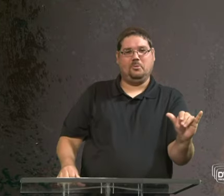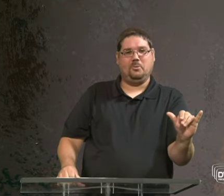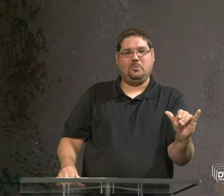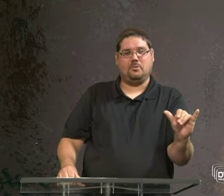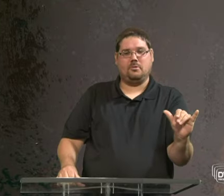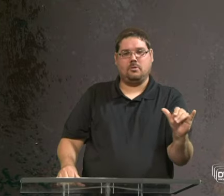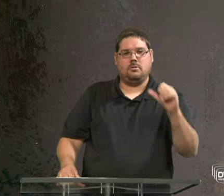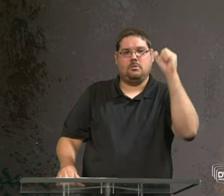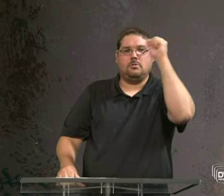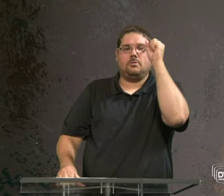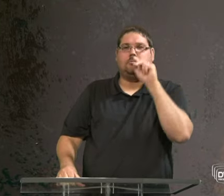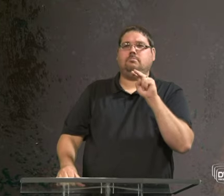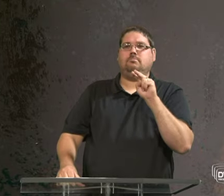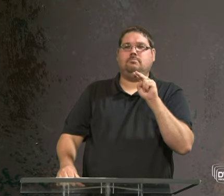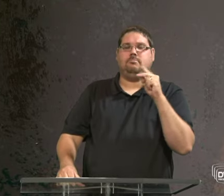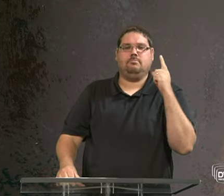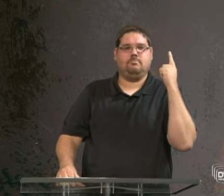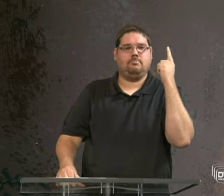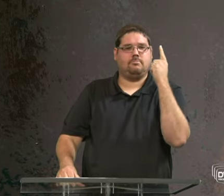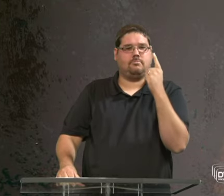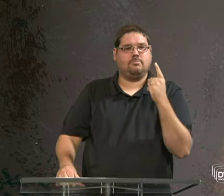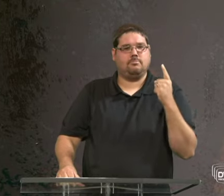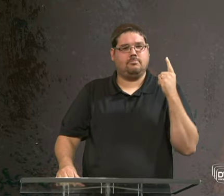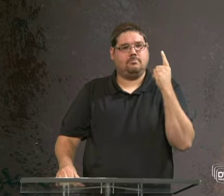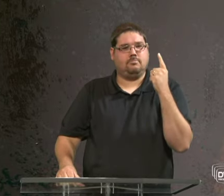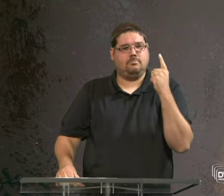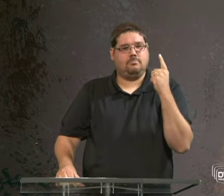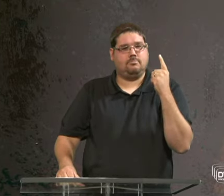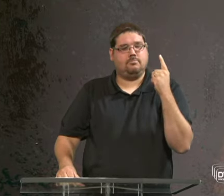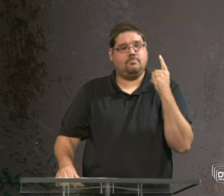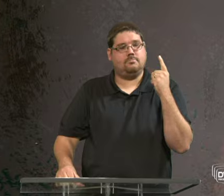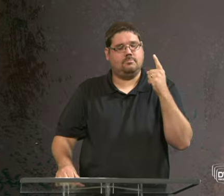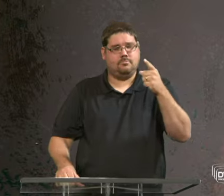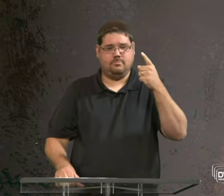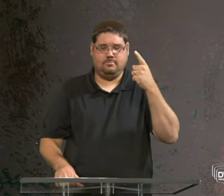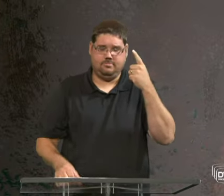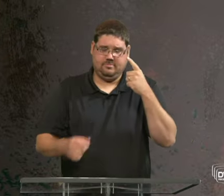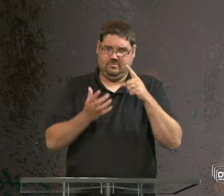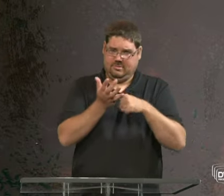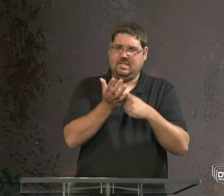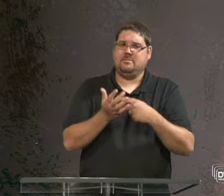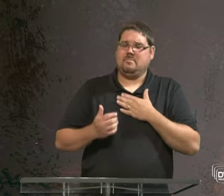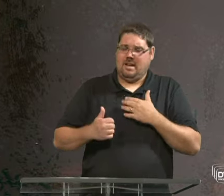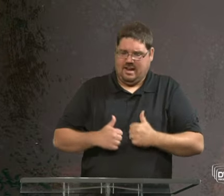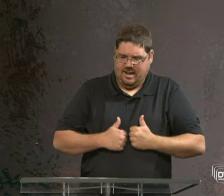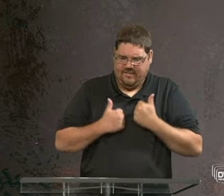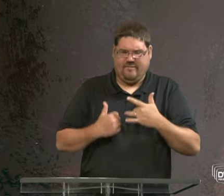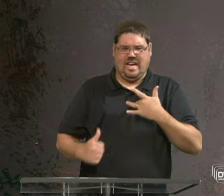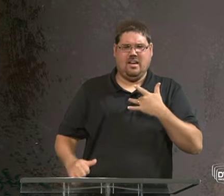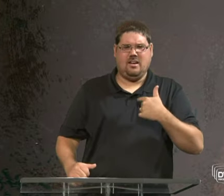wisdom. And that was such a wonderful request. Well, in that request, God decided to give him all those other things as